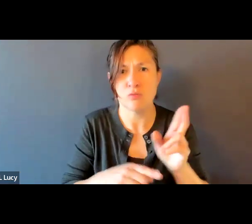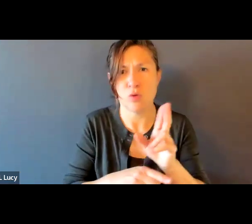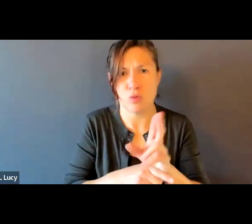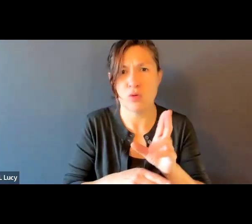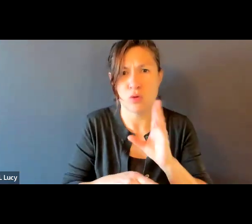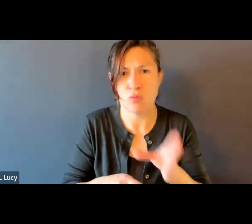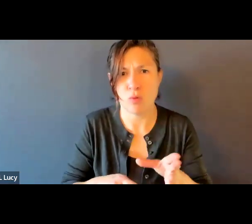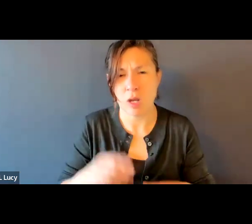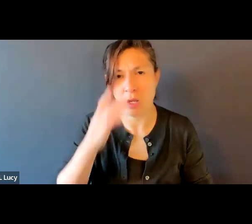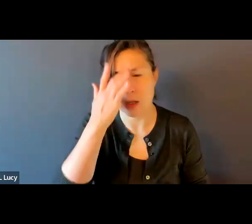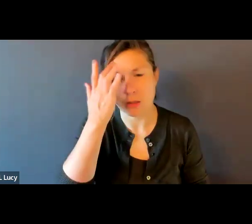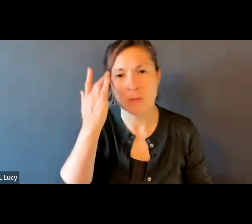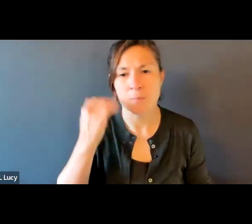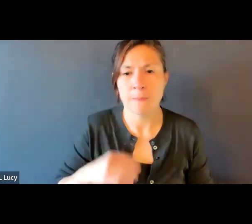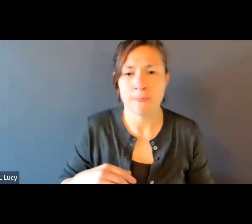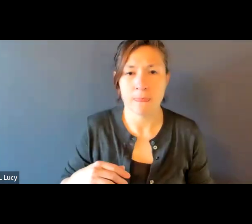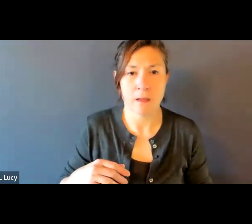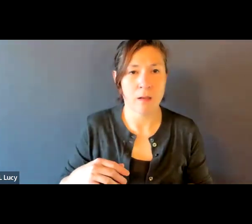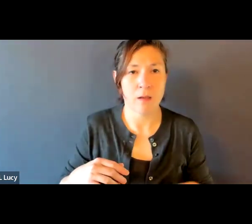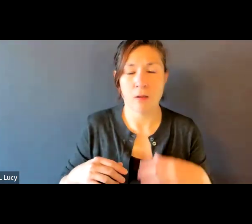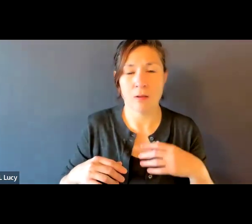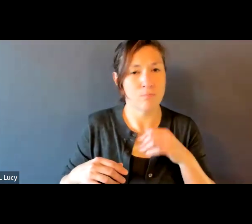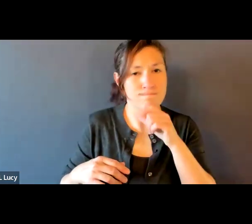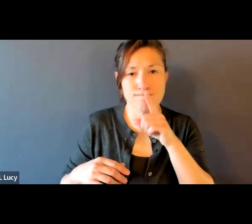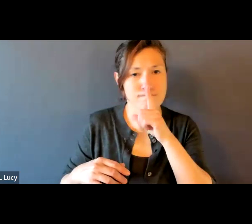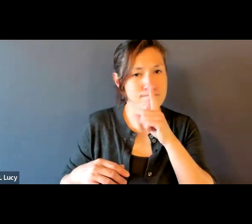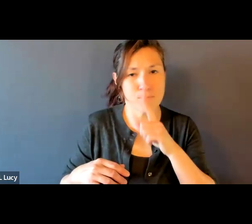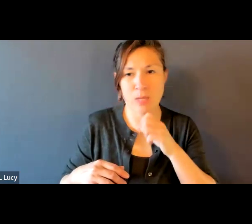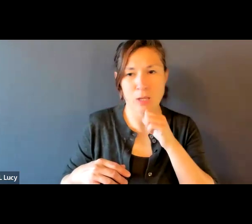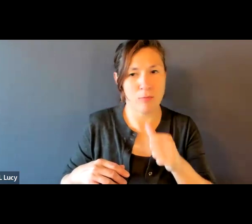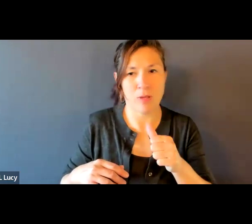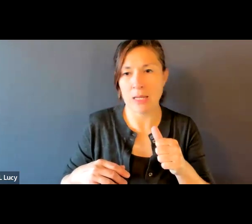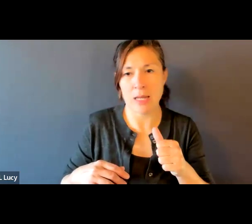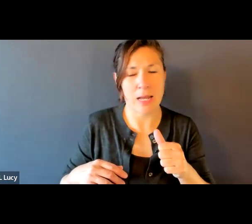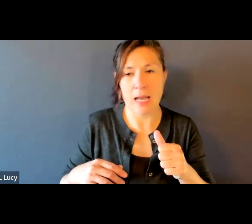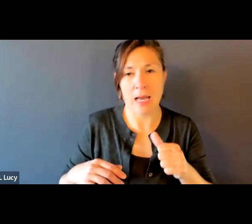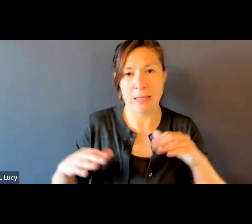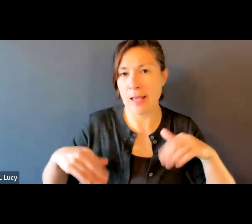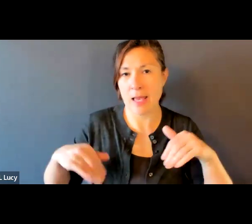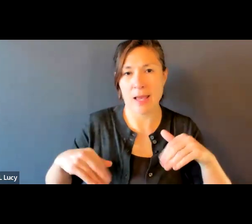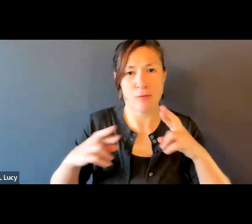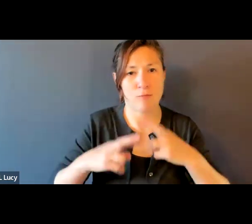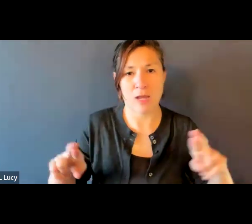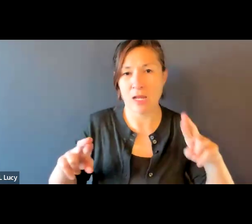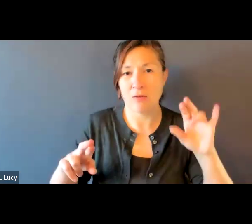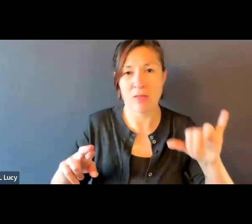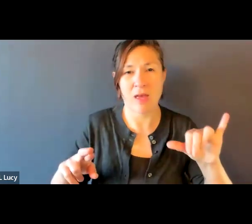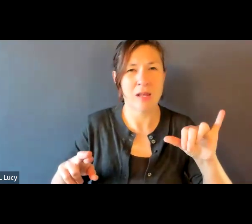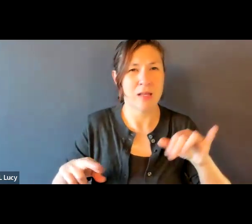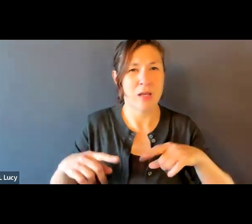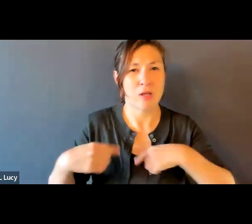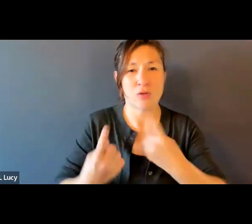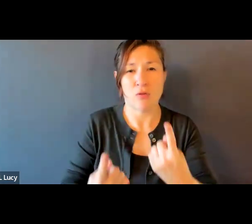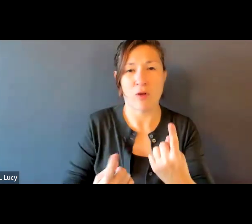we're we have not been there and we're not there this year. We, so far this year, about 4% of